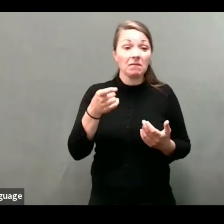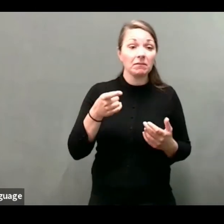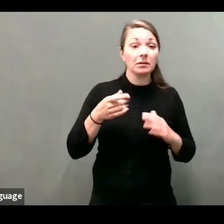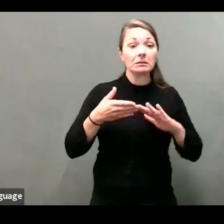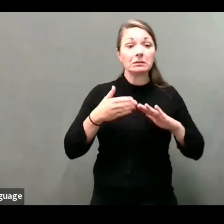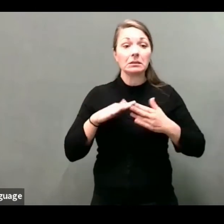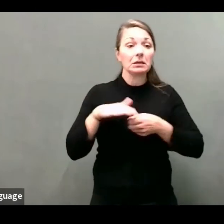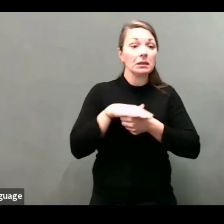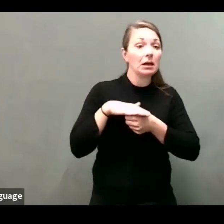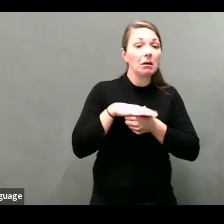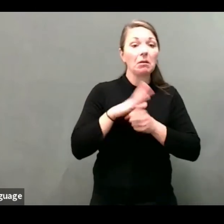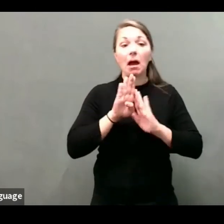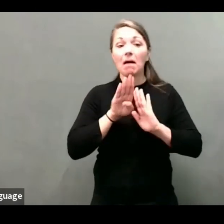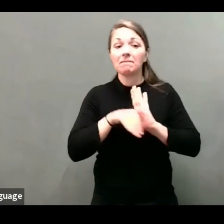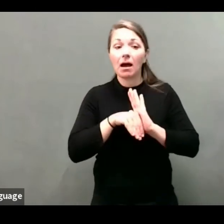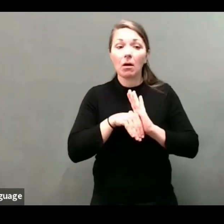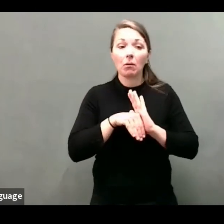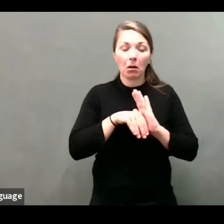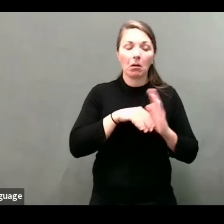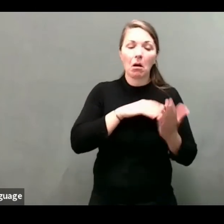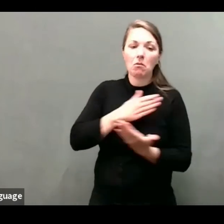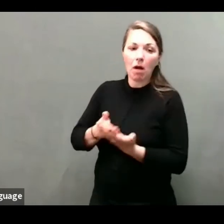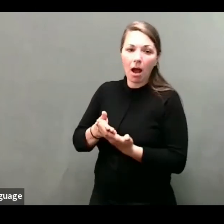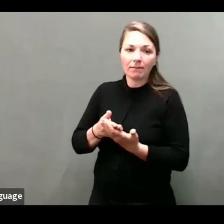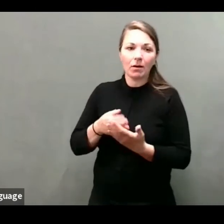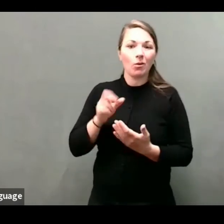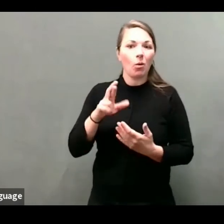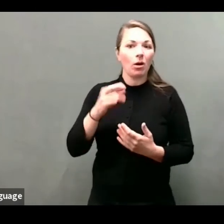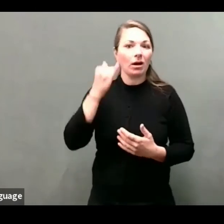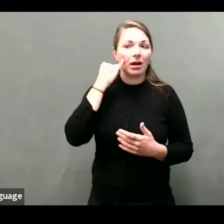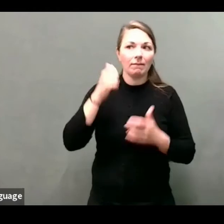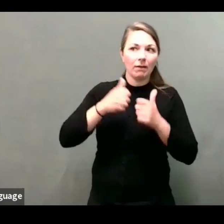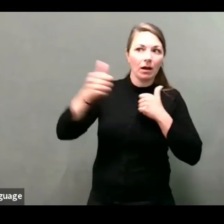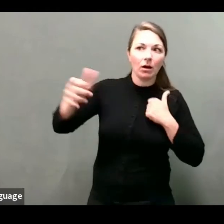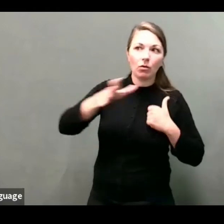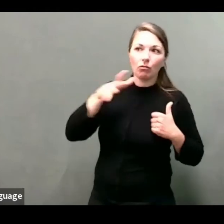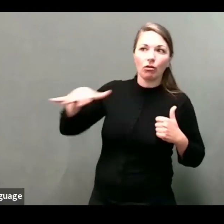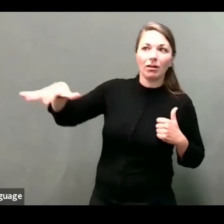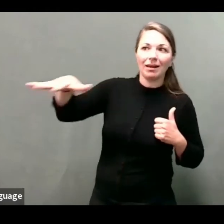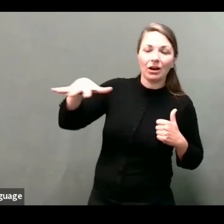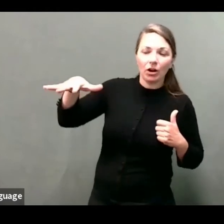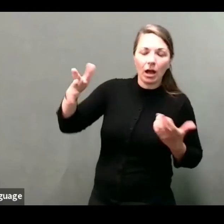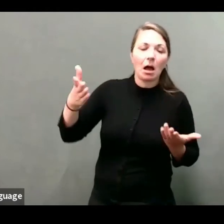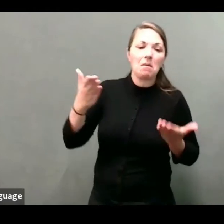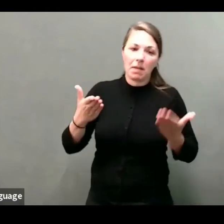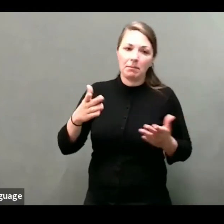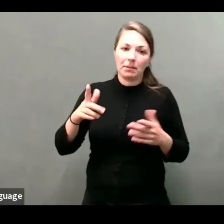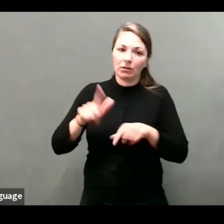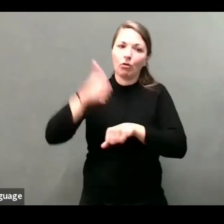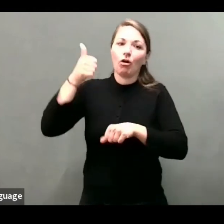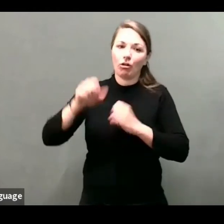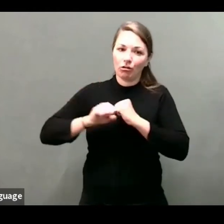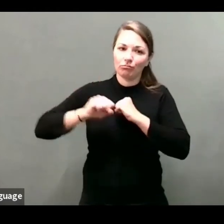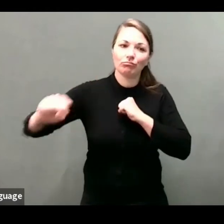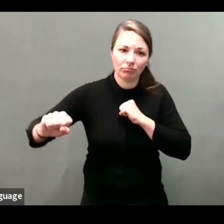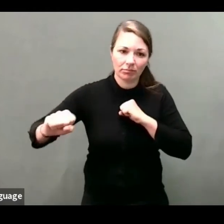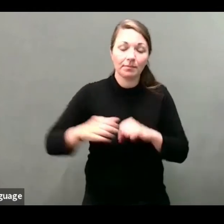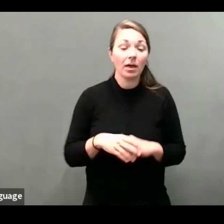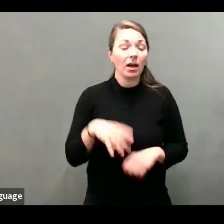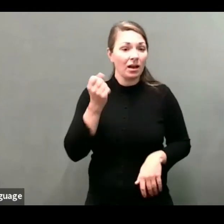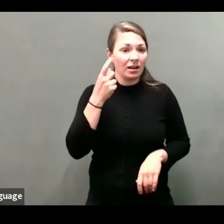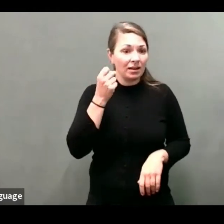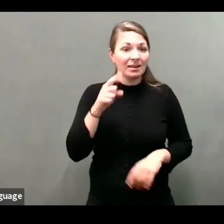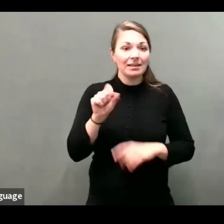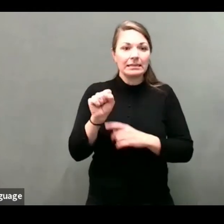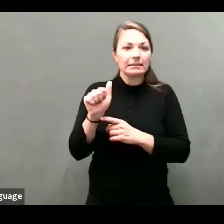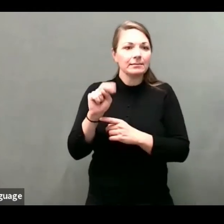dealing with larger distances and more isolated facilities. Please do know SANE programs do try to make that time as